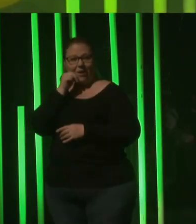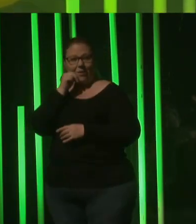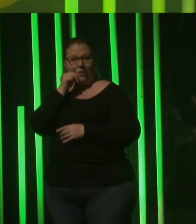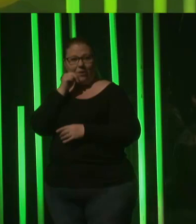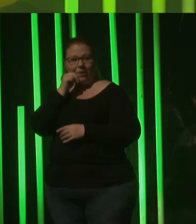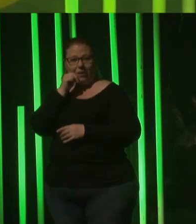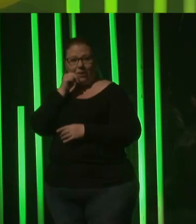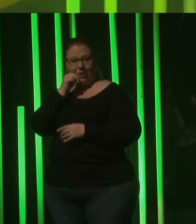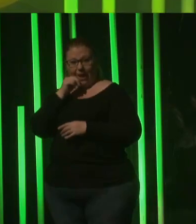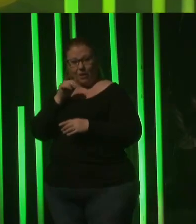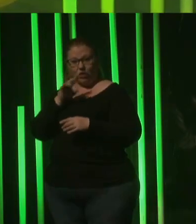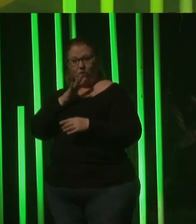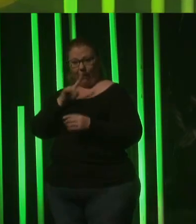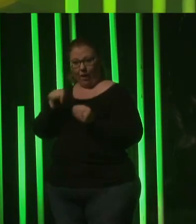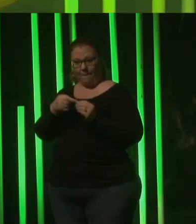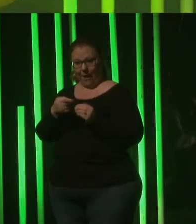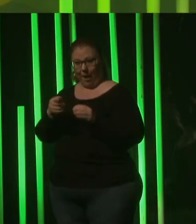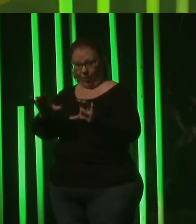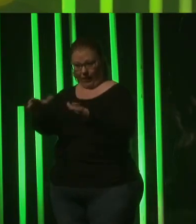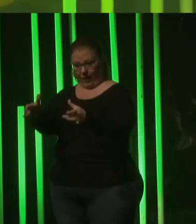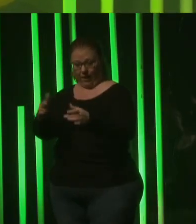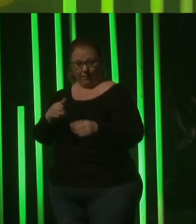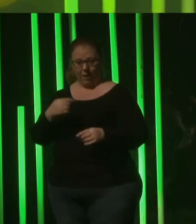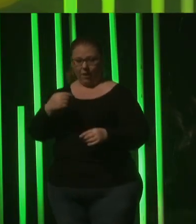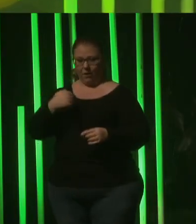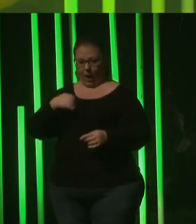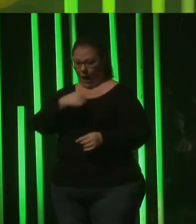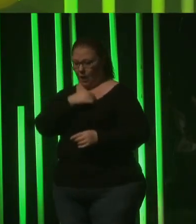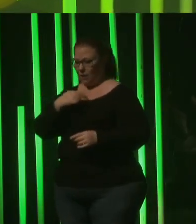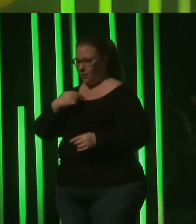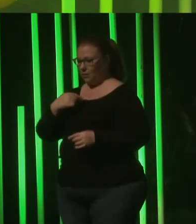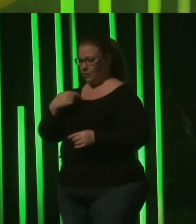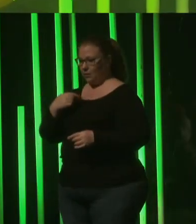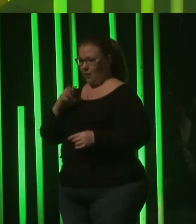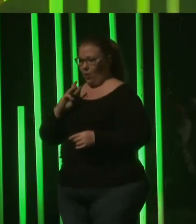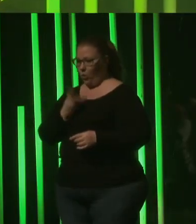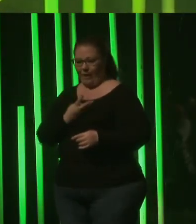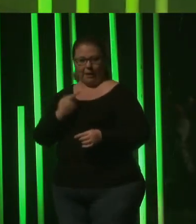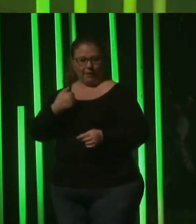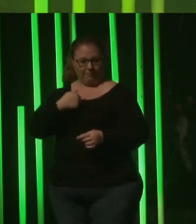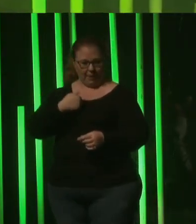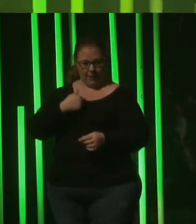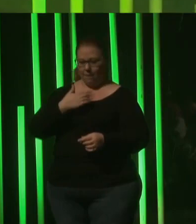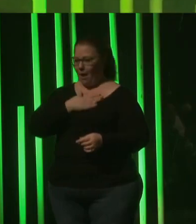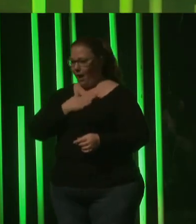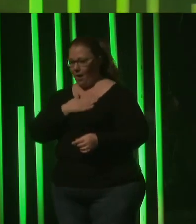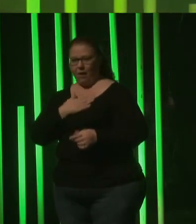them. Us, me, my, I, we. So would you help me out real quick?